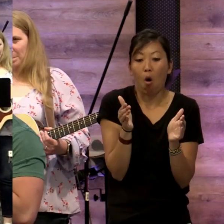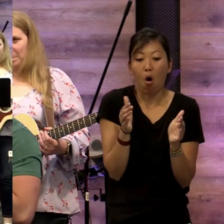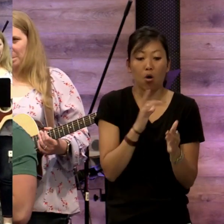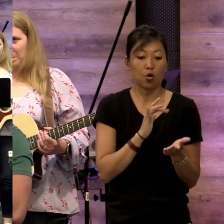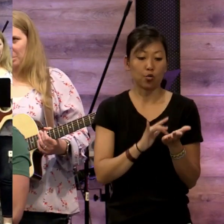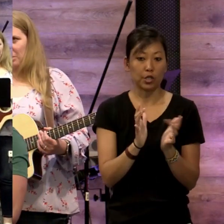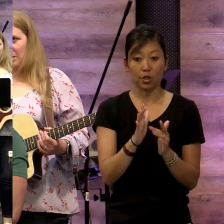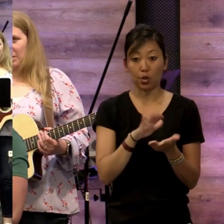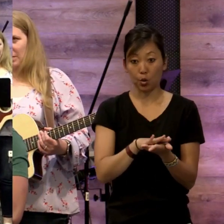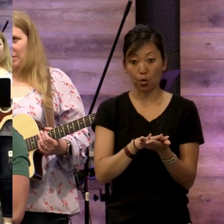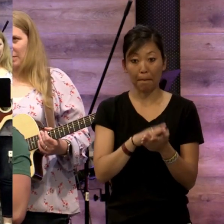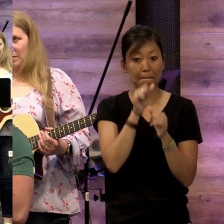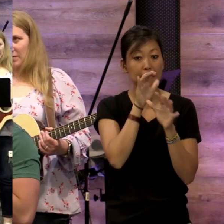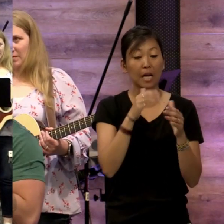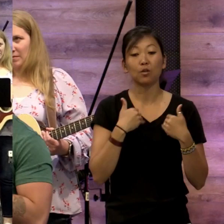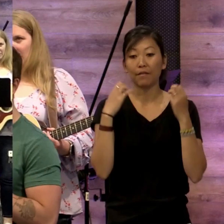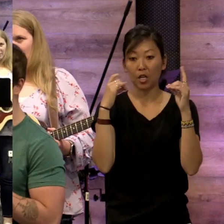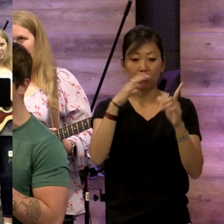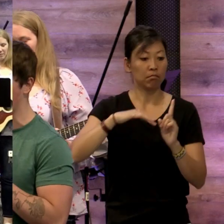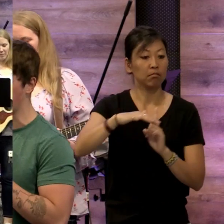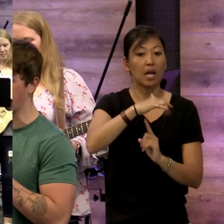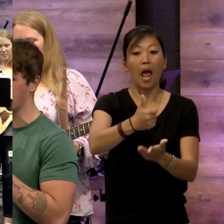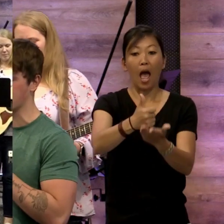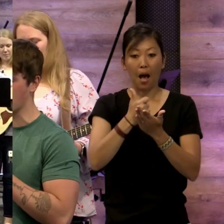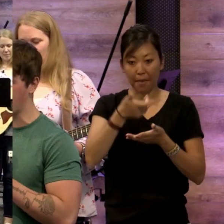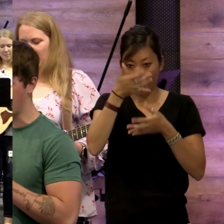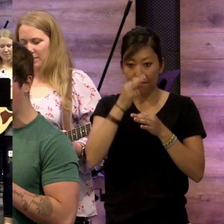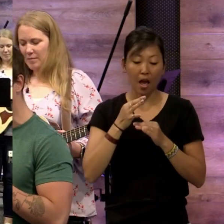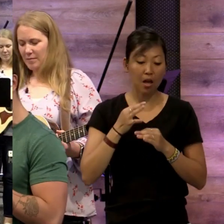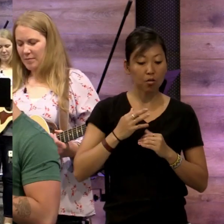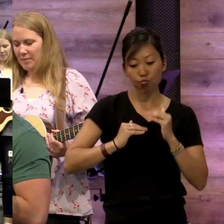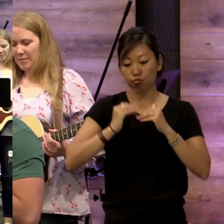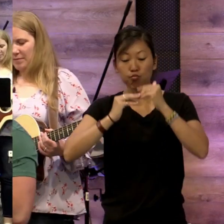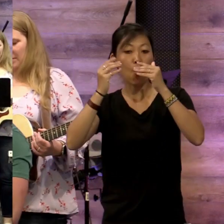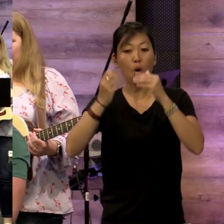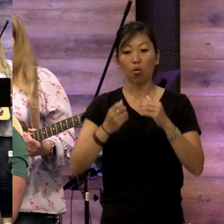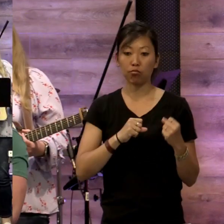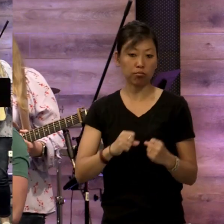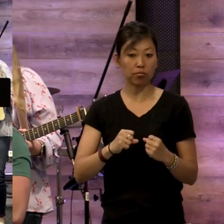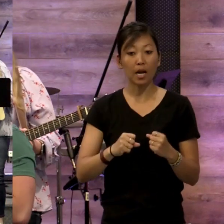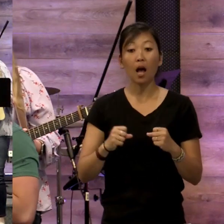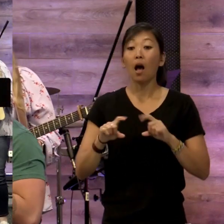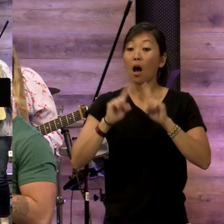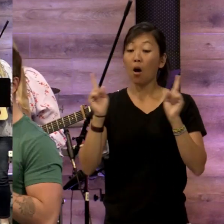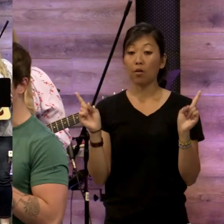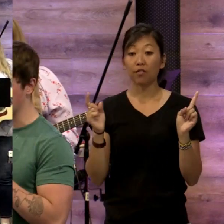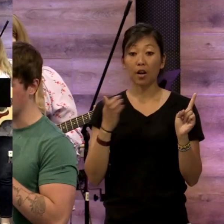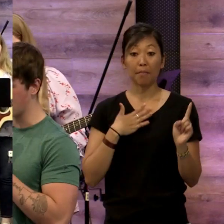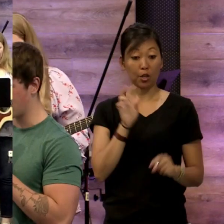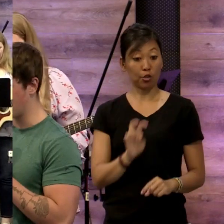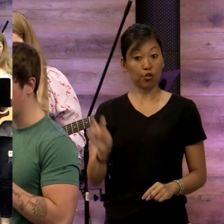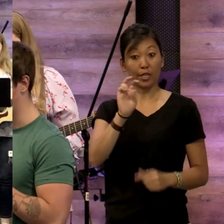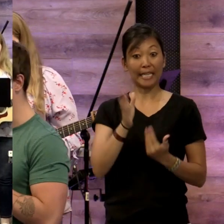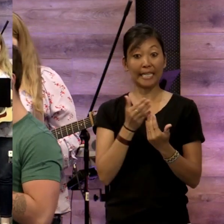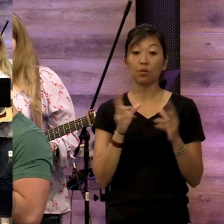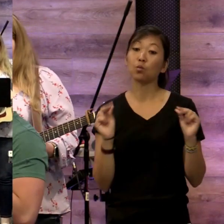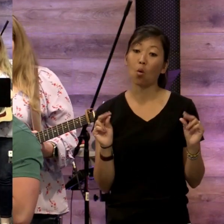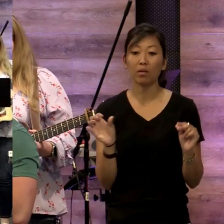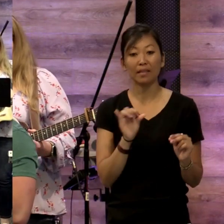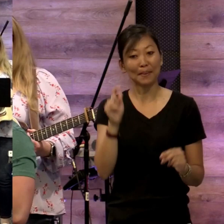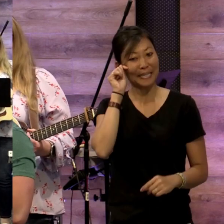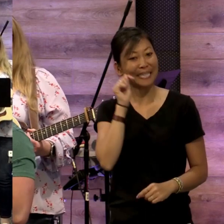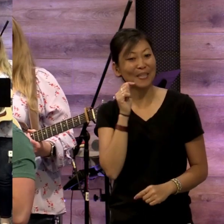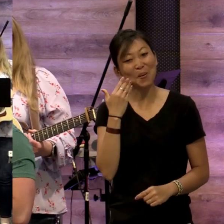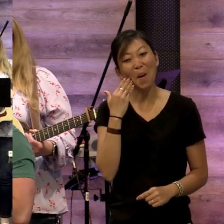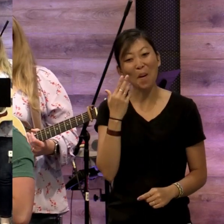was also blessed to be able to have an educational environment that helped me grow in my faith as well. However, my journey was not always easy. Like